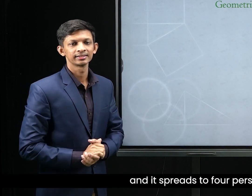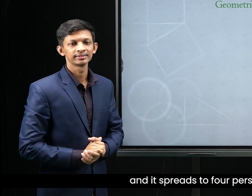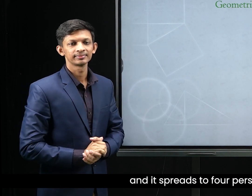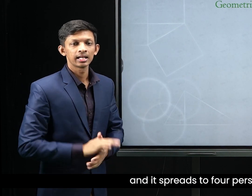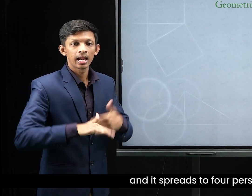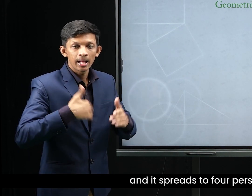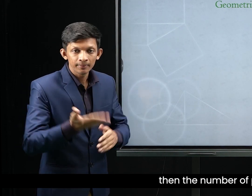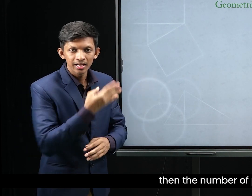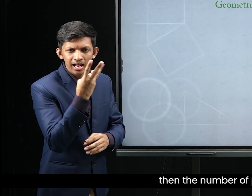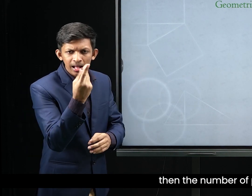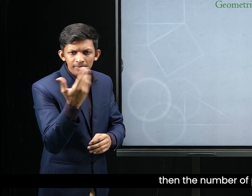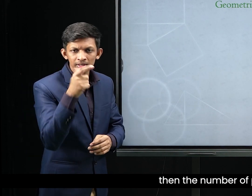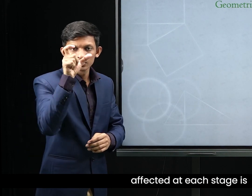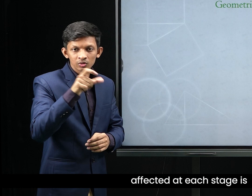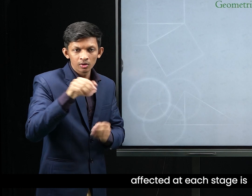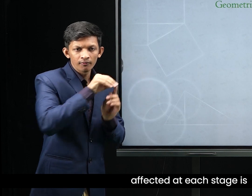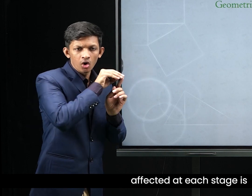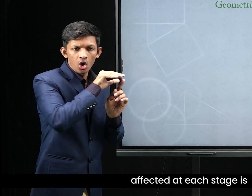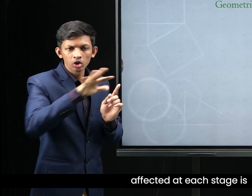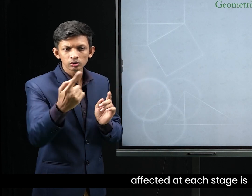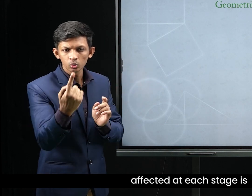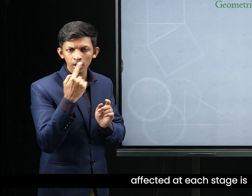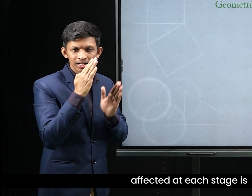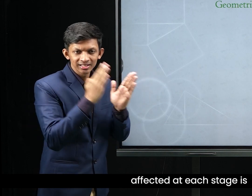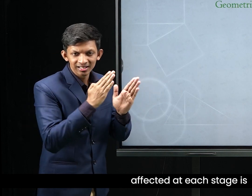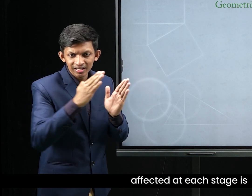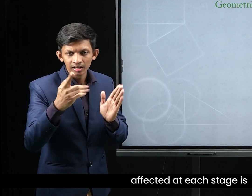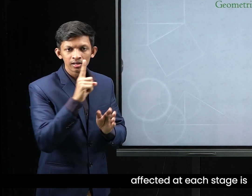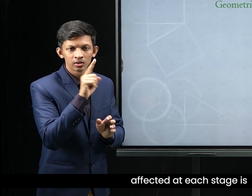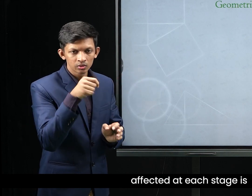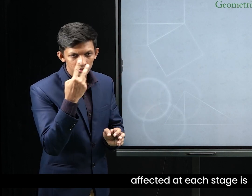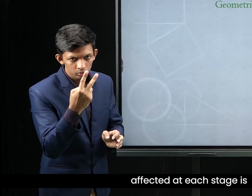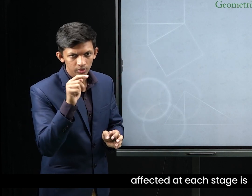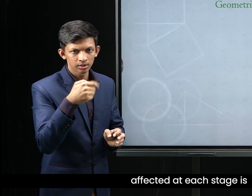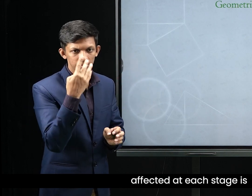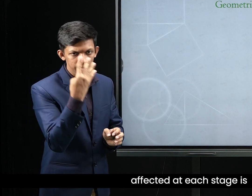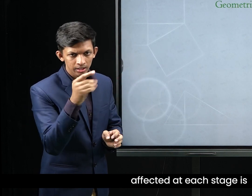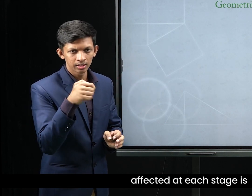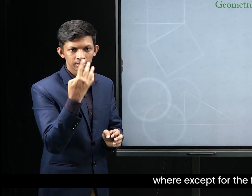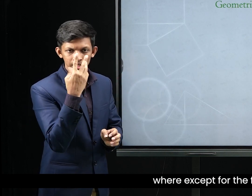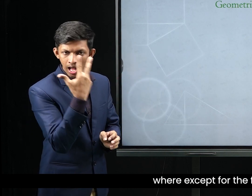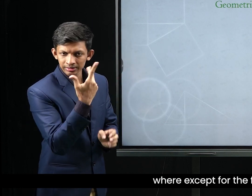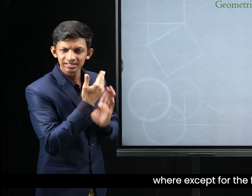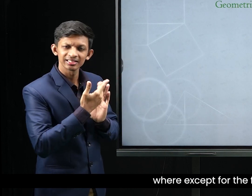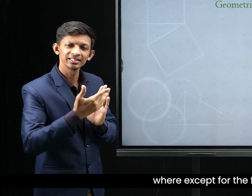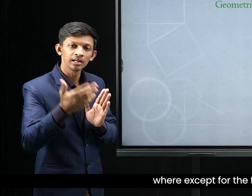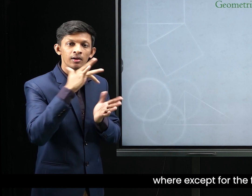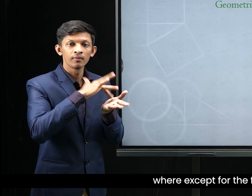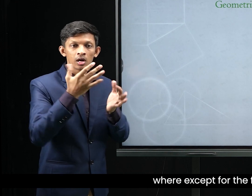on. Then the number of persons affected at each stage is 1, 2, 4, 8, so on, where